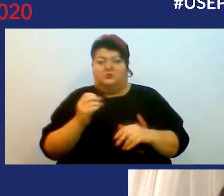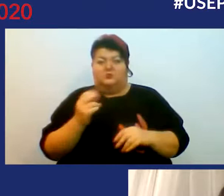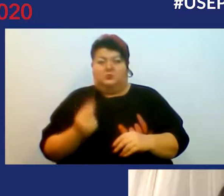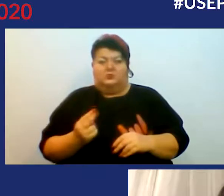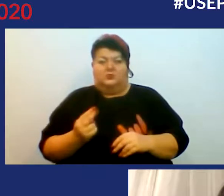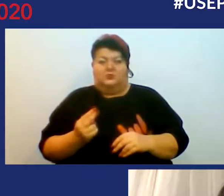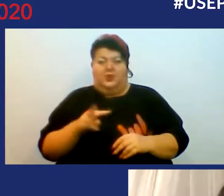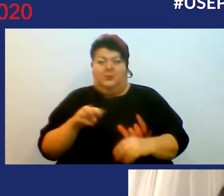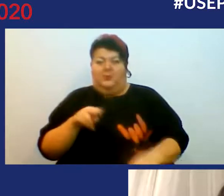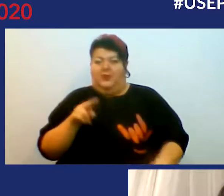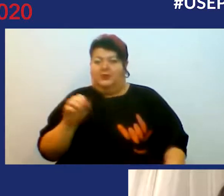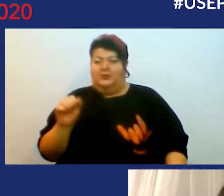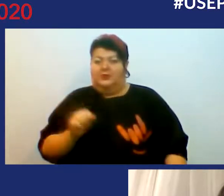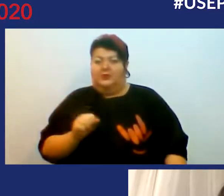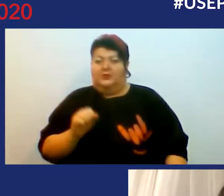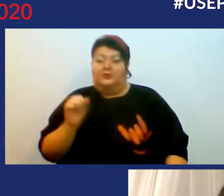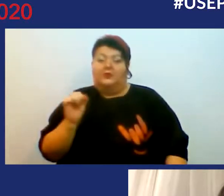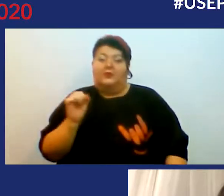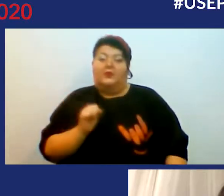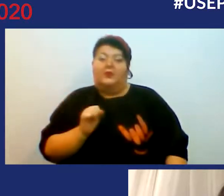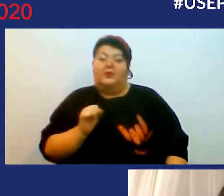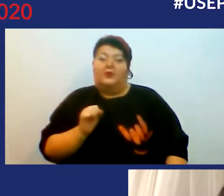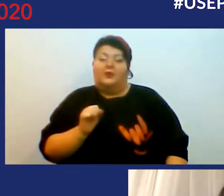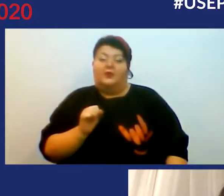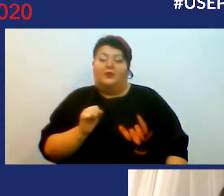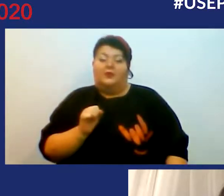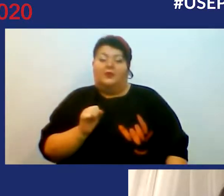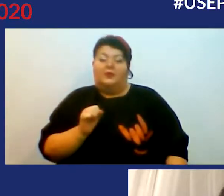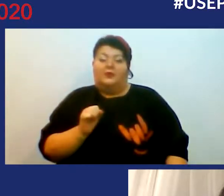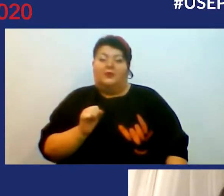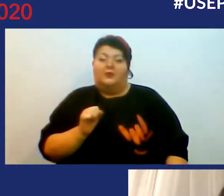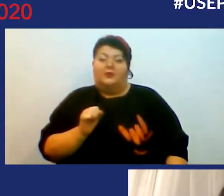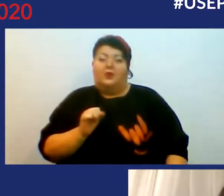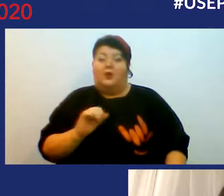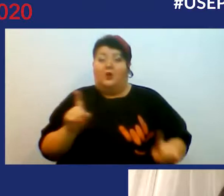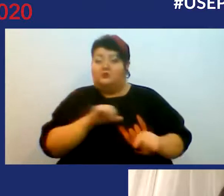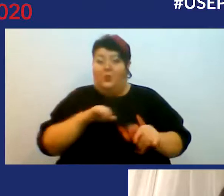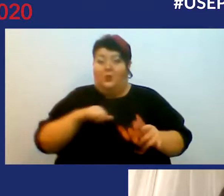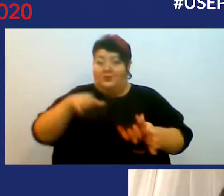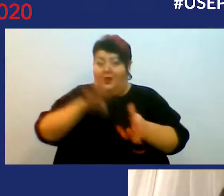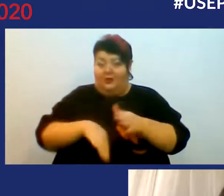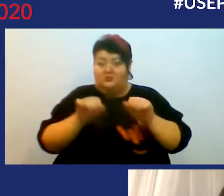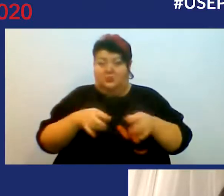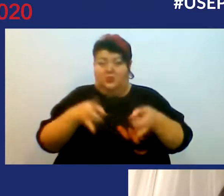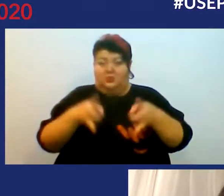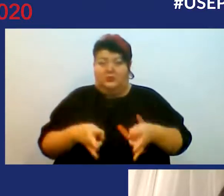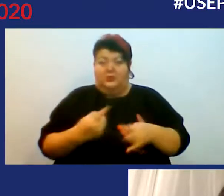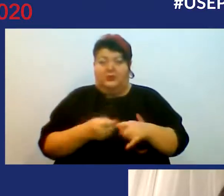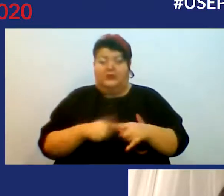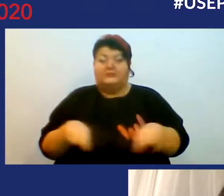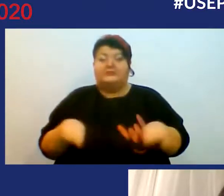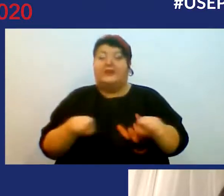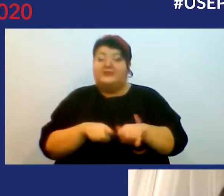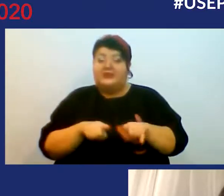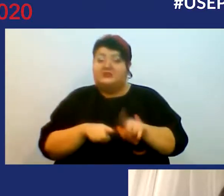at worst could lead to things like offline violence or harm against people who are trying to vote. And so there's a lot of concern